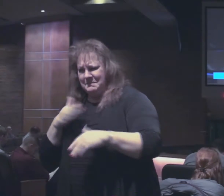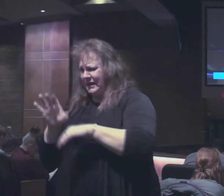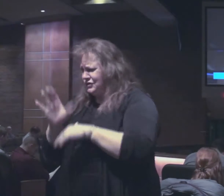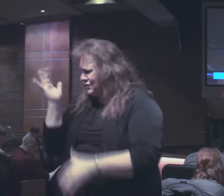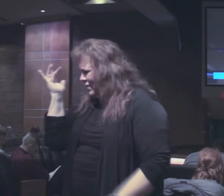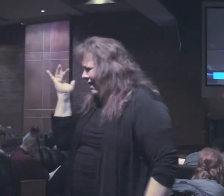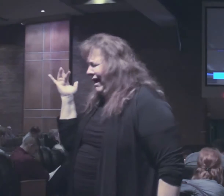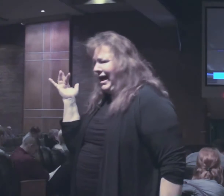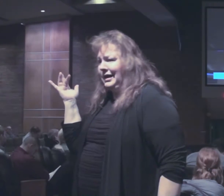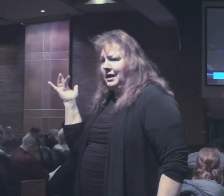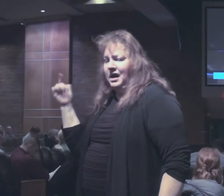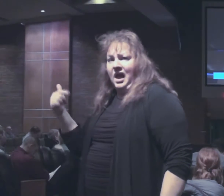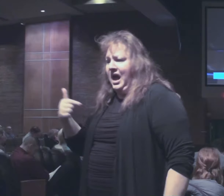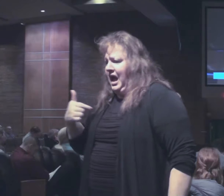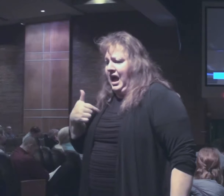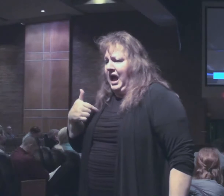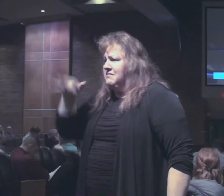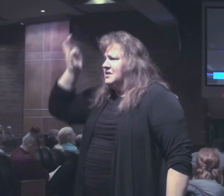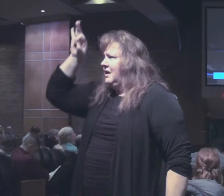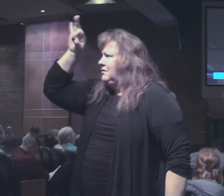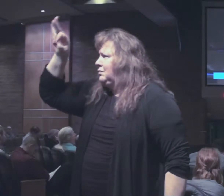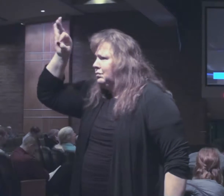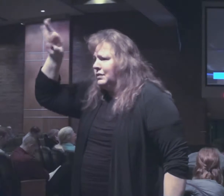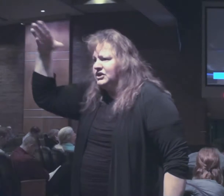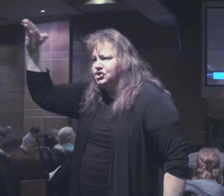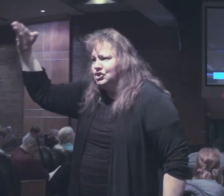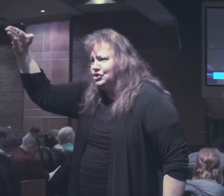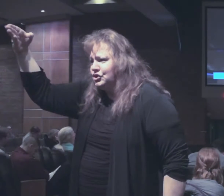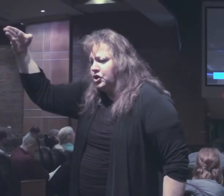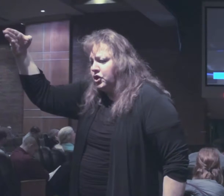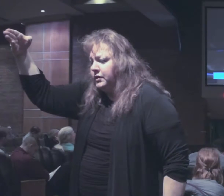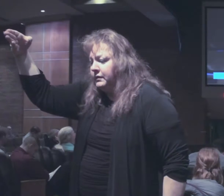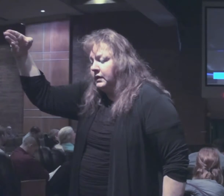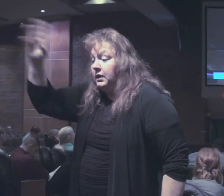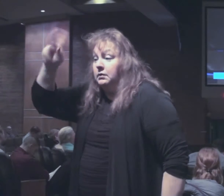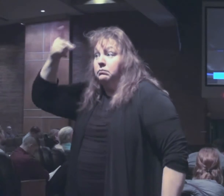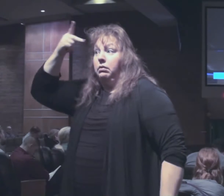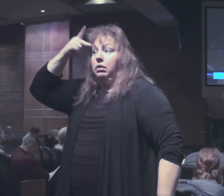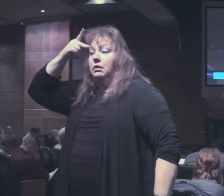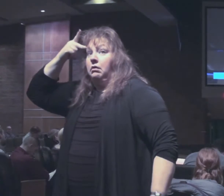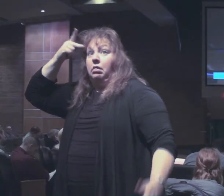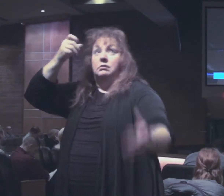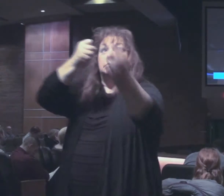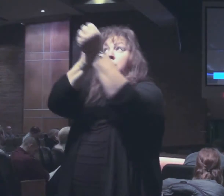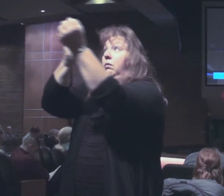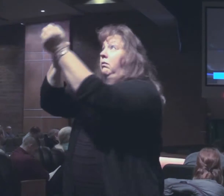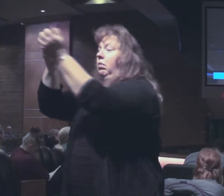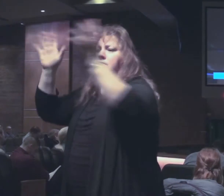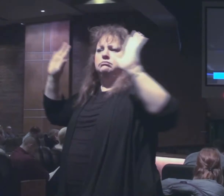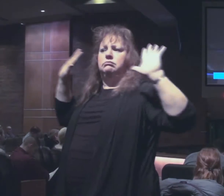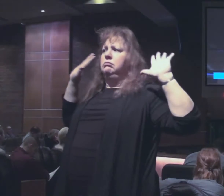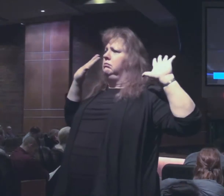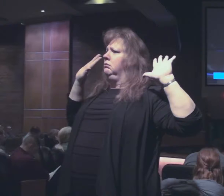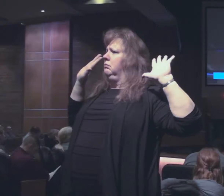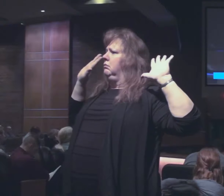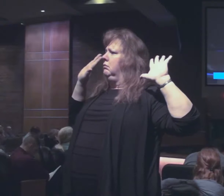church? I've never preached a sermon taking a political position.